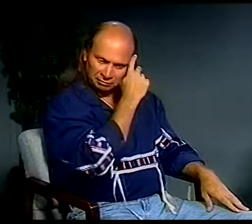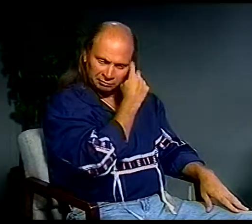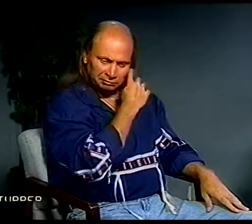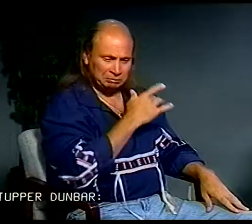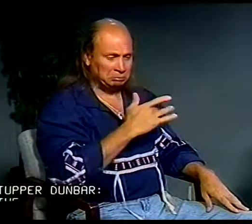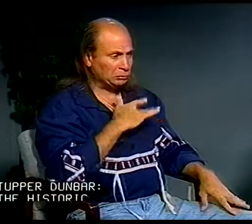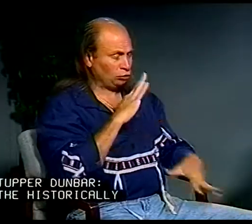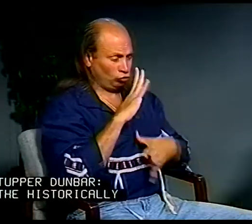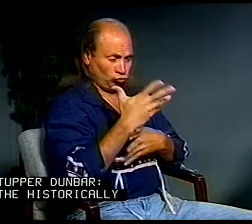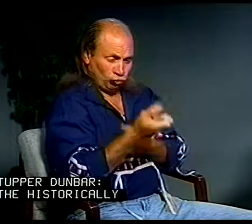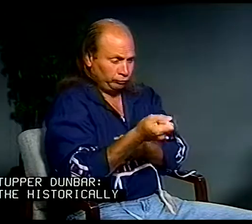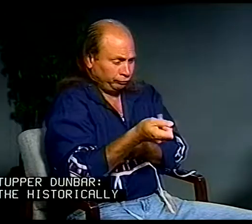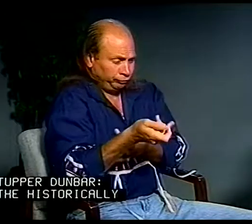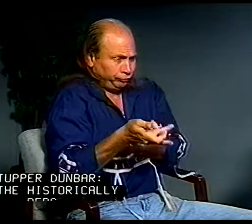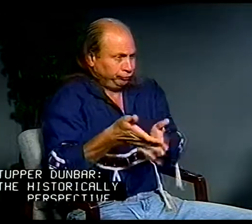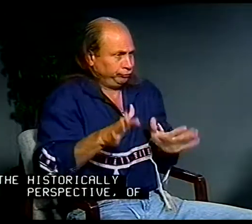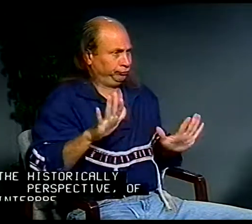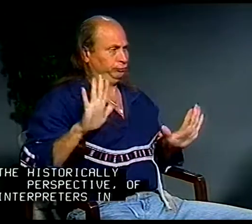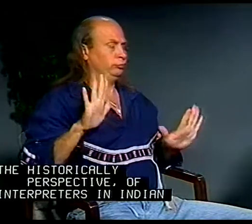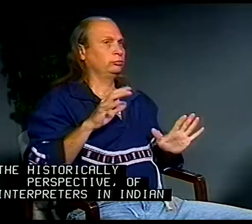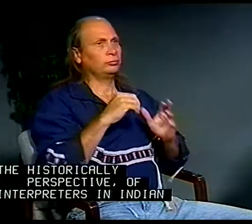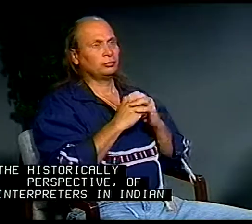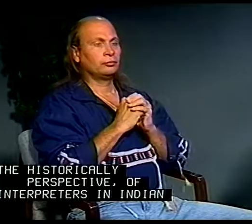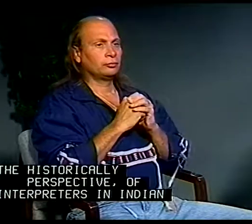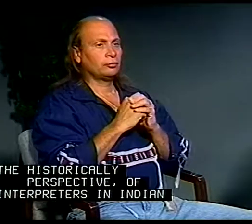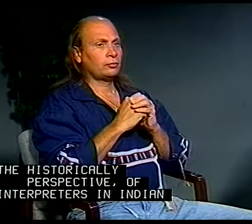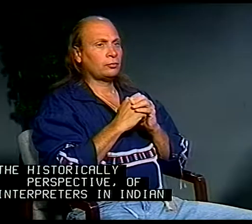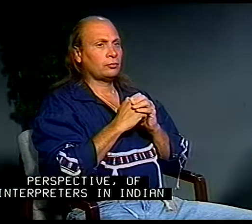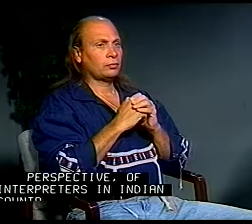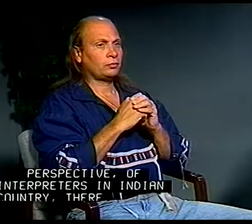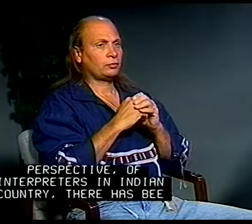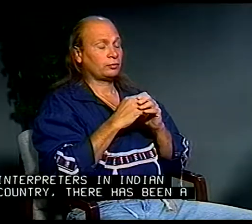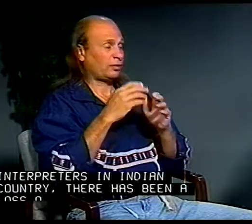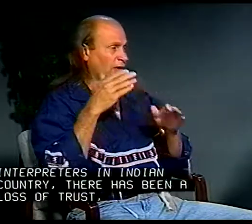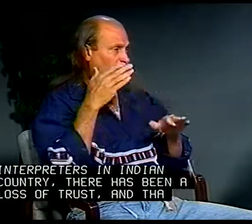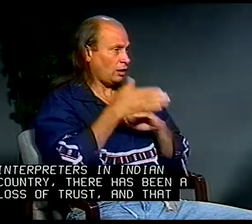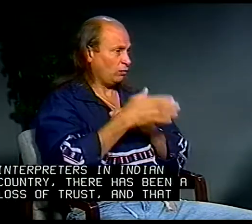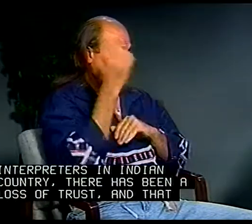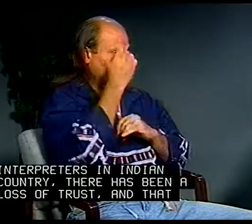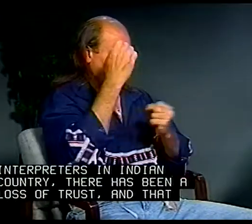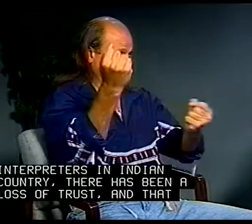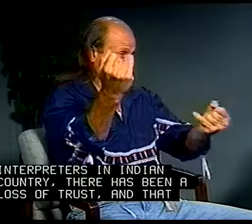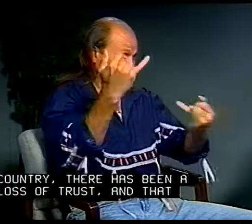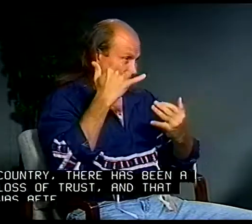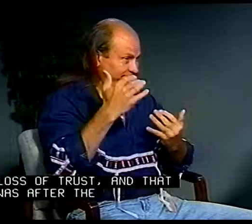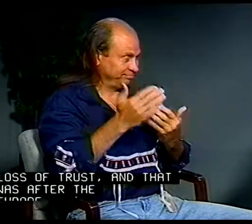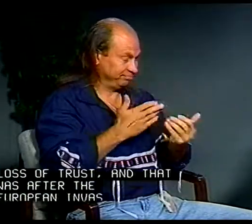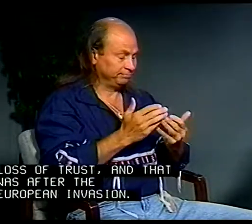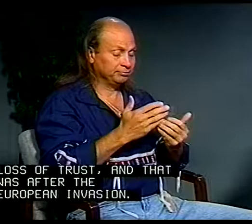A historical perspective of interpreters in Indian country is that there's been a loss of trust,